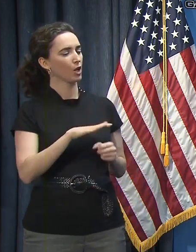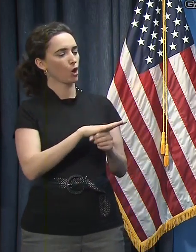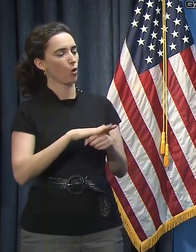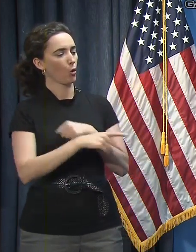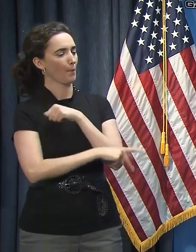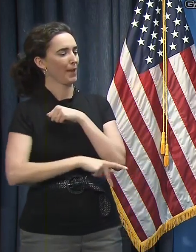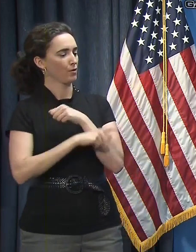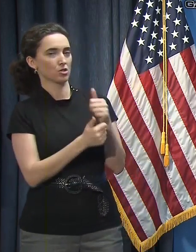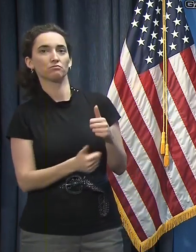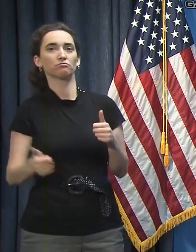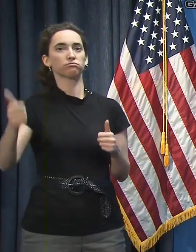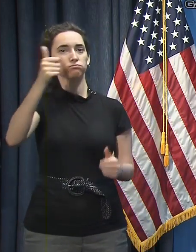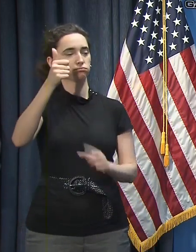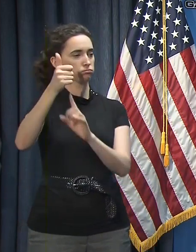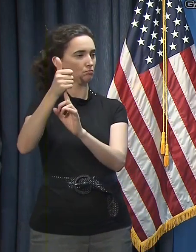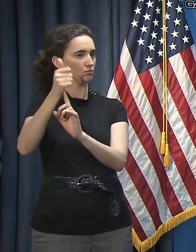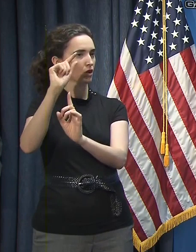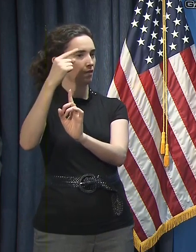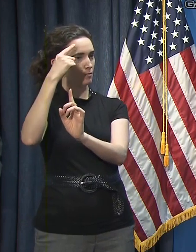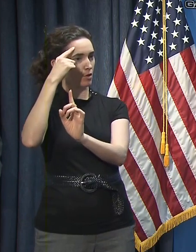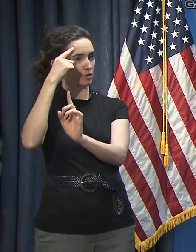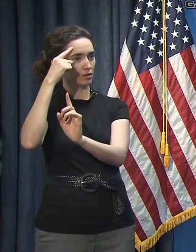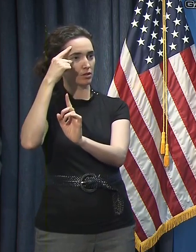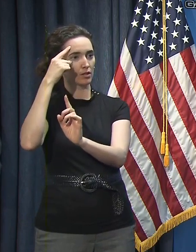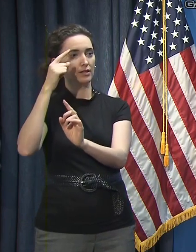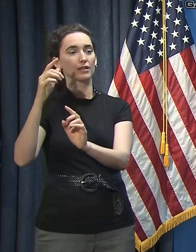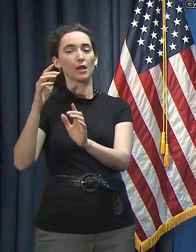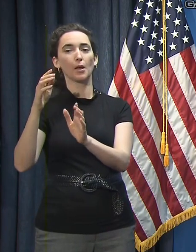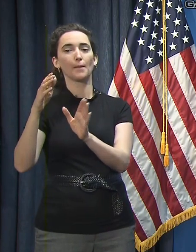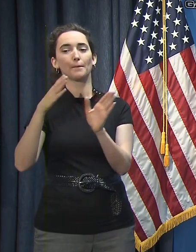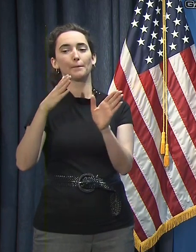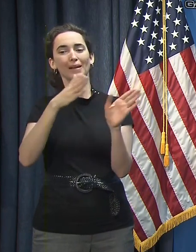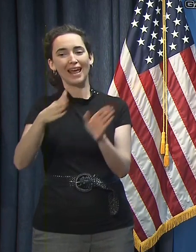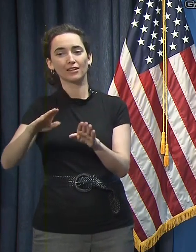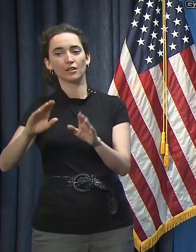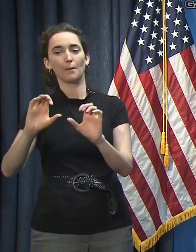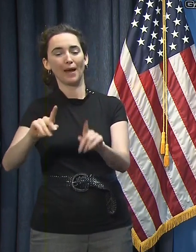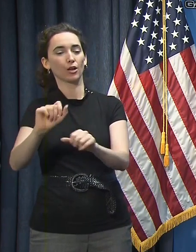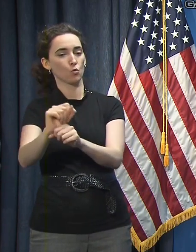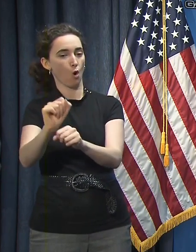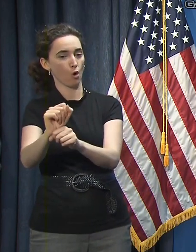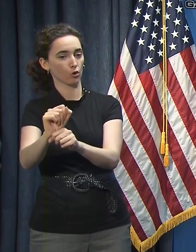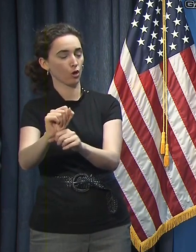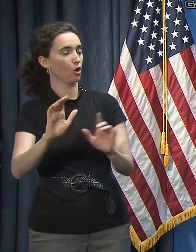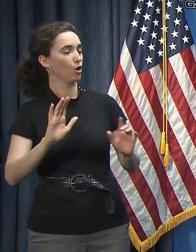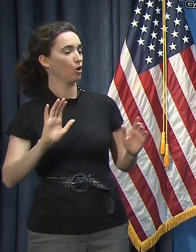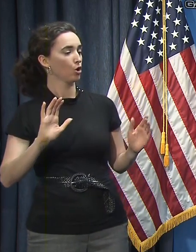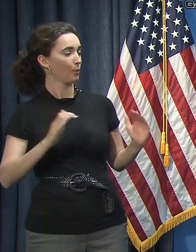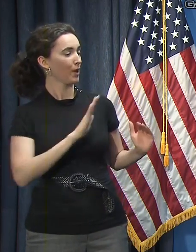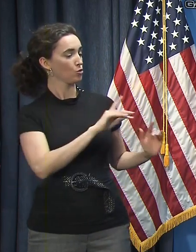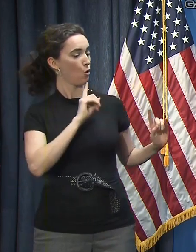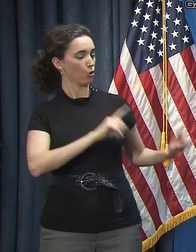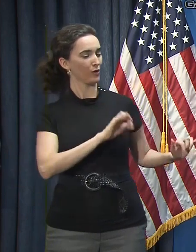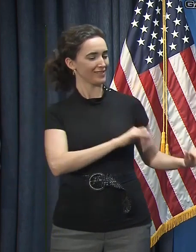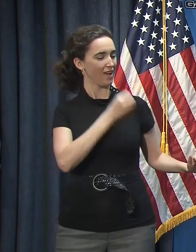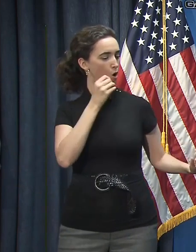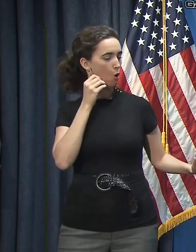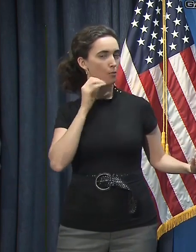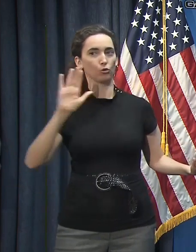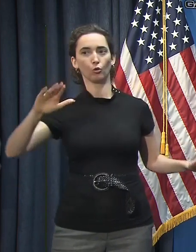are creating reopening plans that are less restrictive than the stay-at-home order, which I would take to mean they're